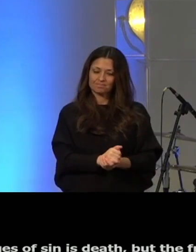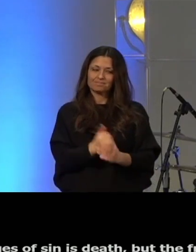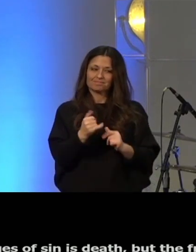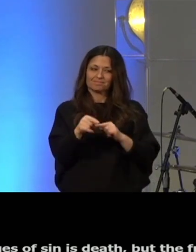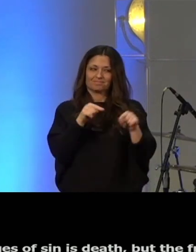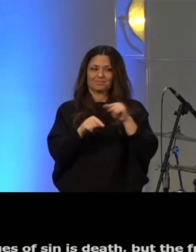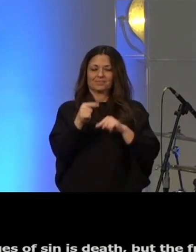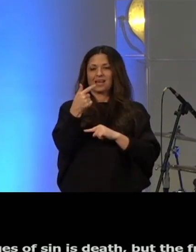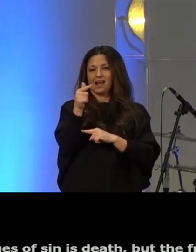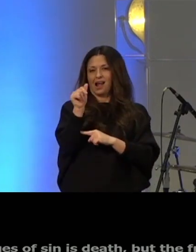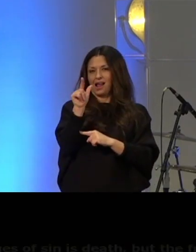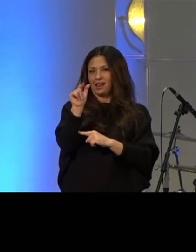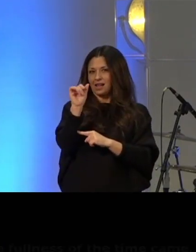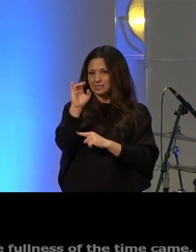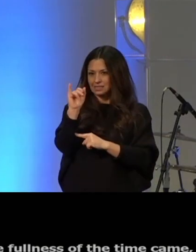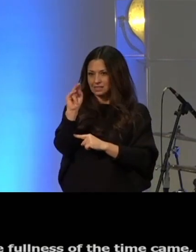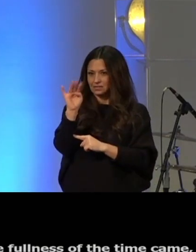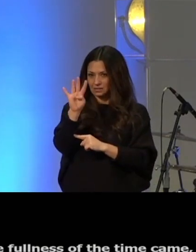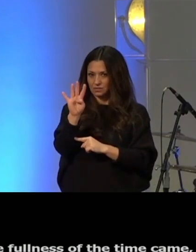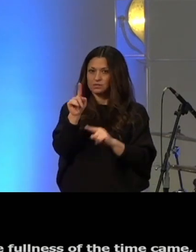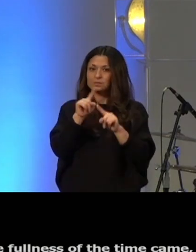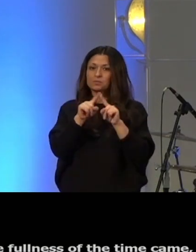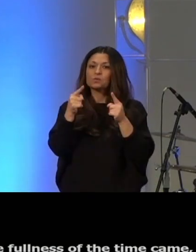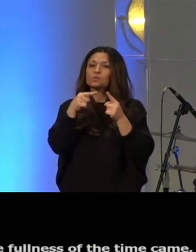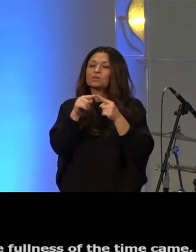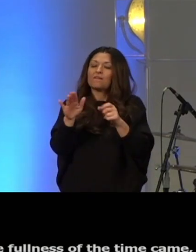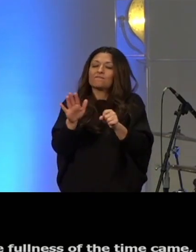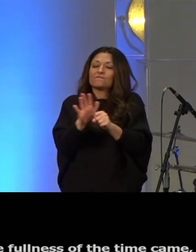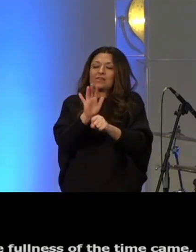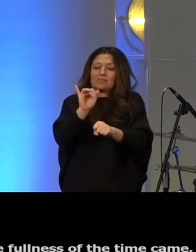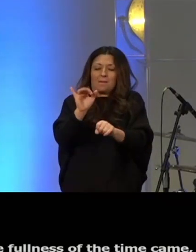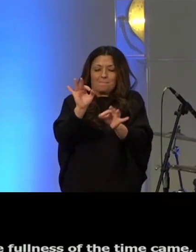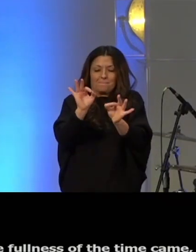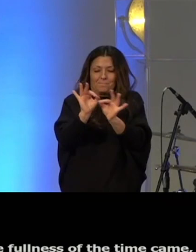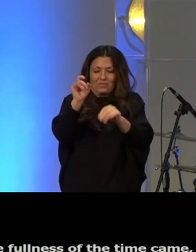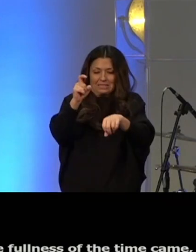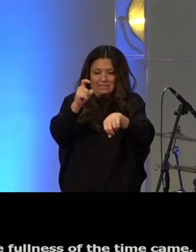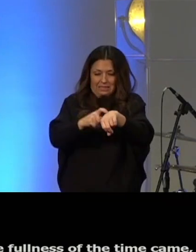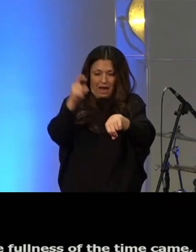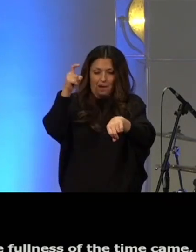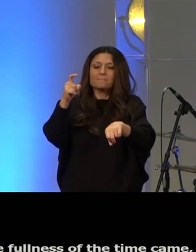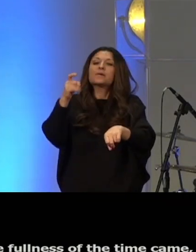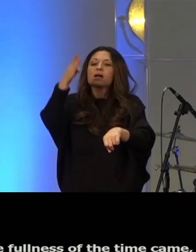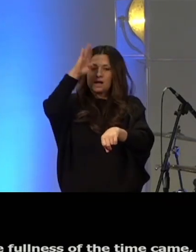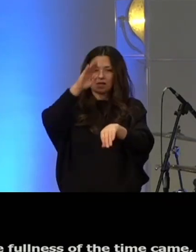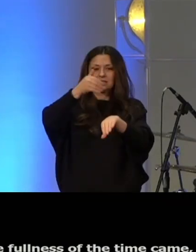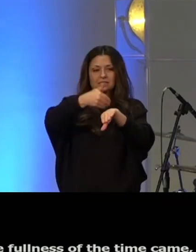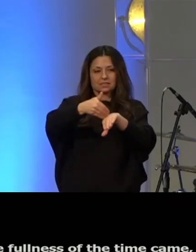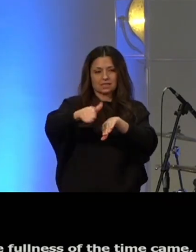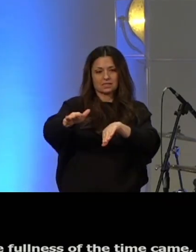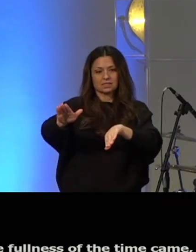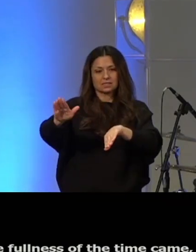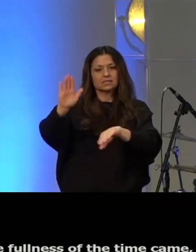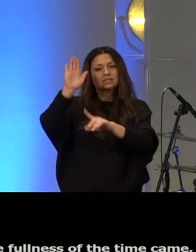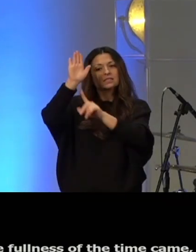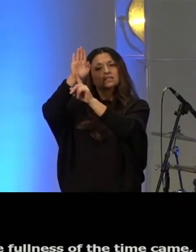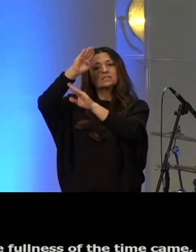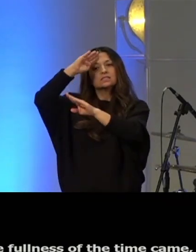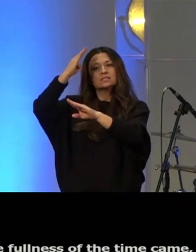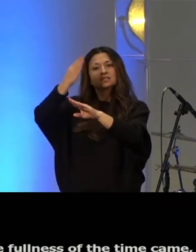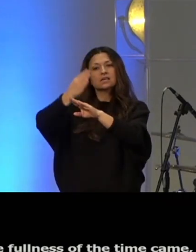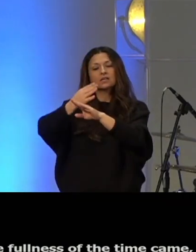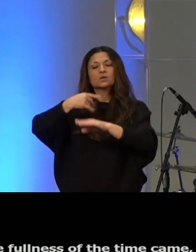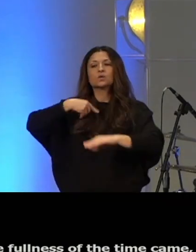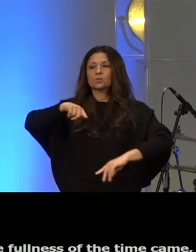Back to Galatians 4. But when the fullness of the time came at just the right time, God sent forth his Son.